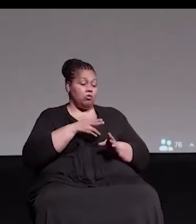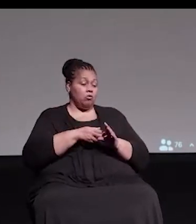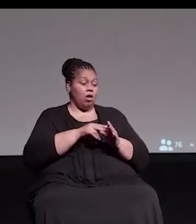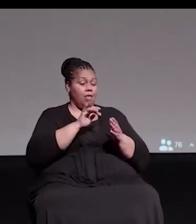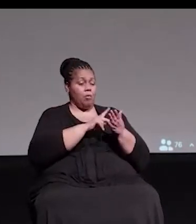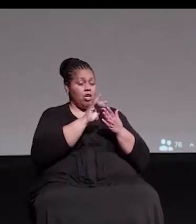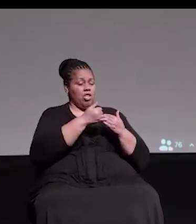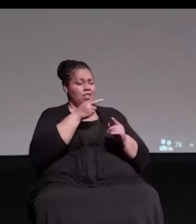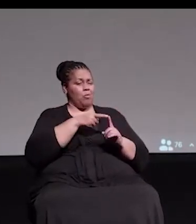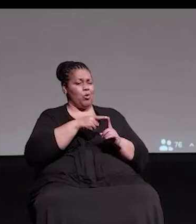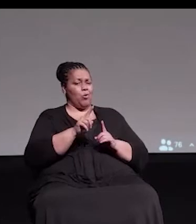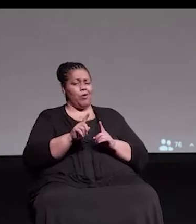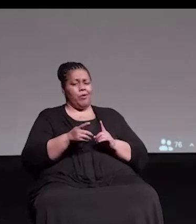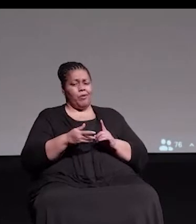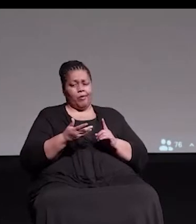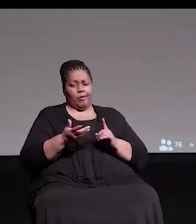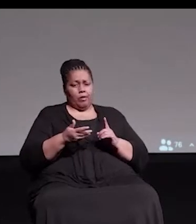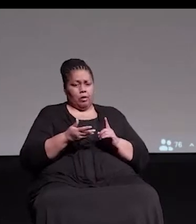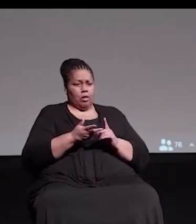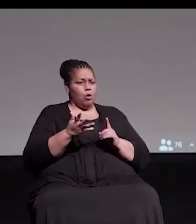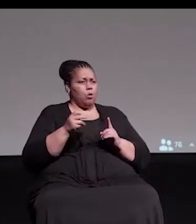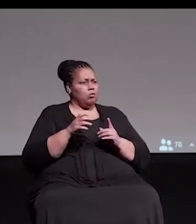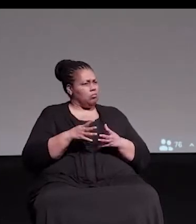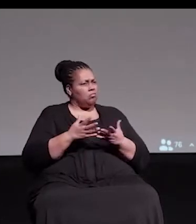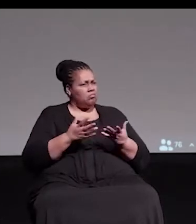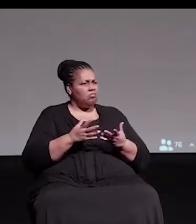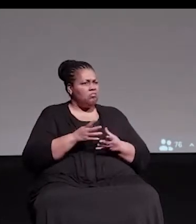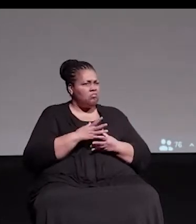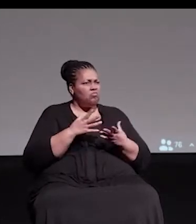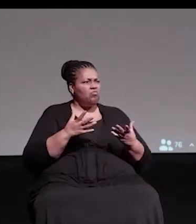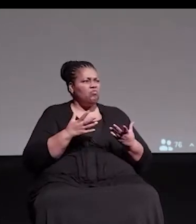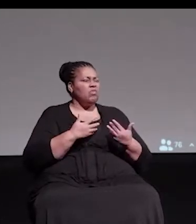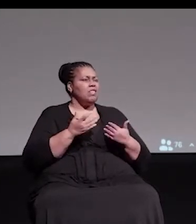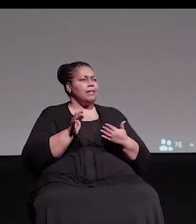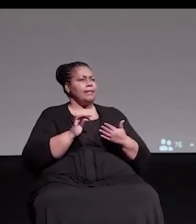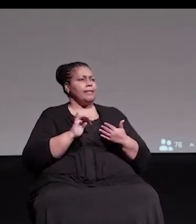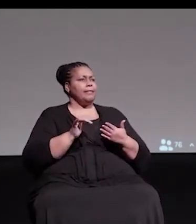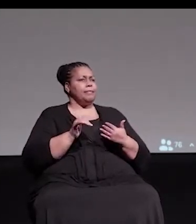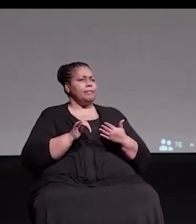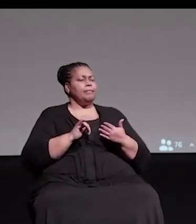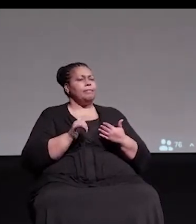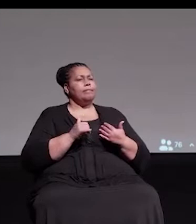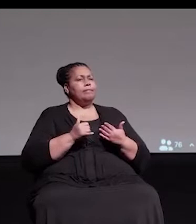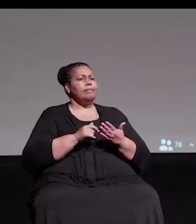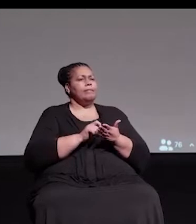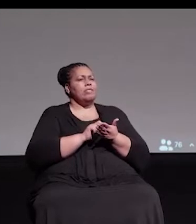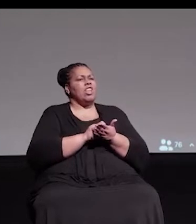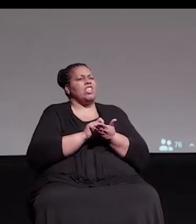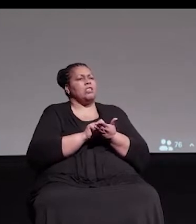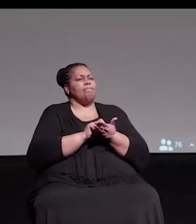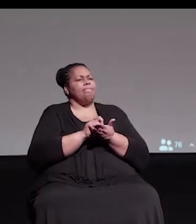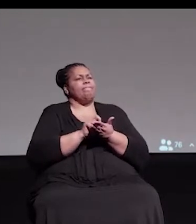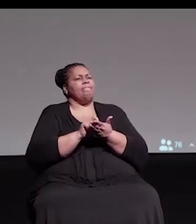at a point where there was a fair amount of kind of scratch narration written,